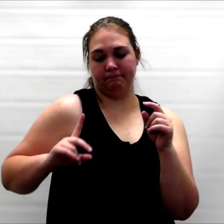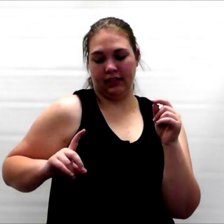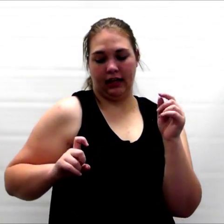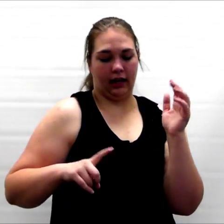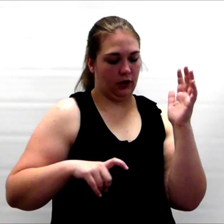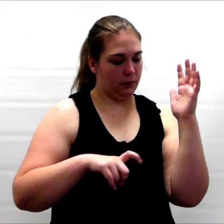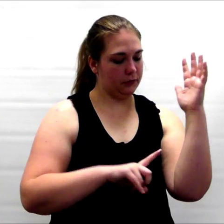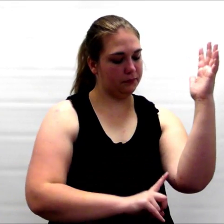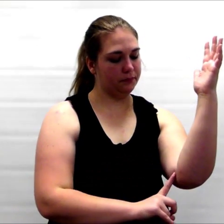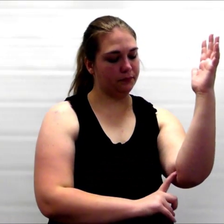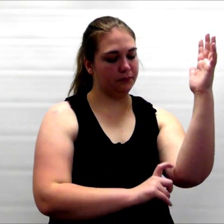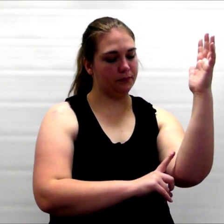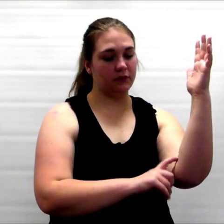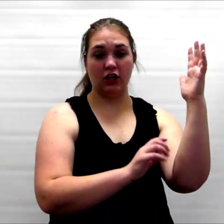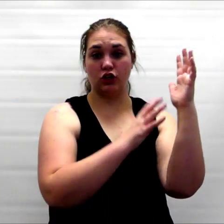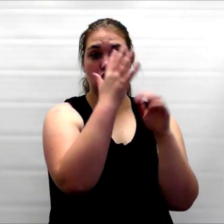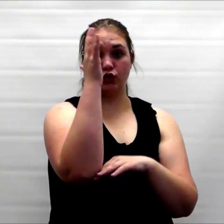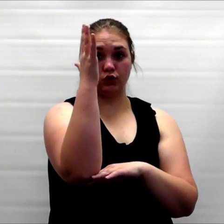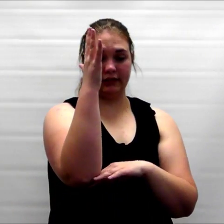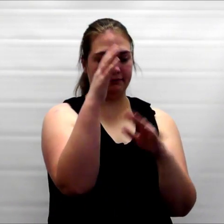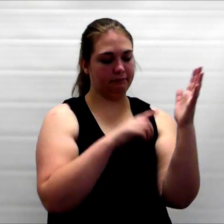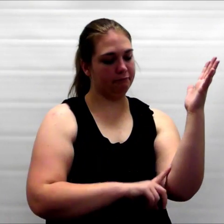It's like when a caterpillar climbs up a tree,